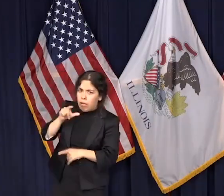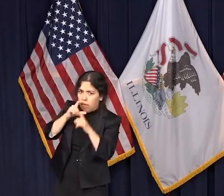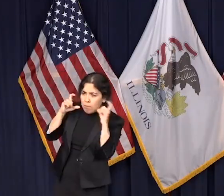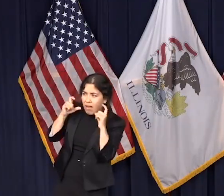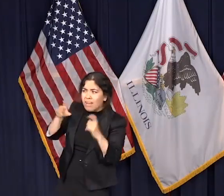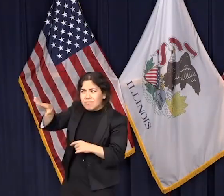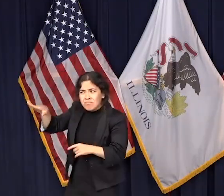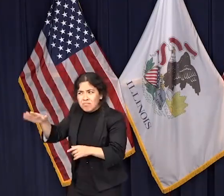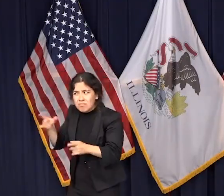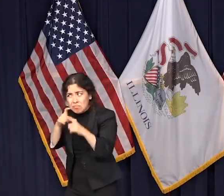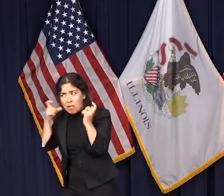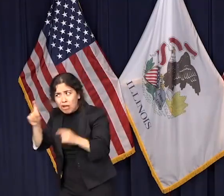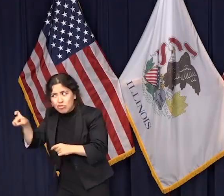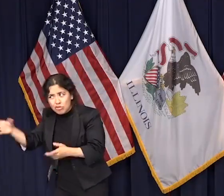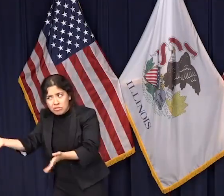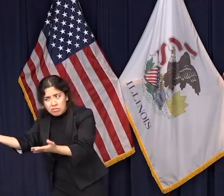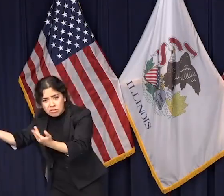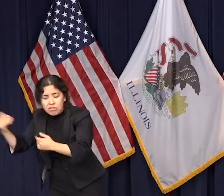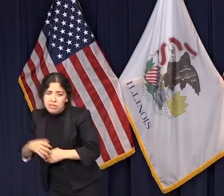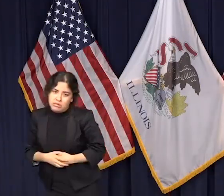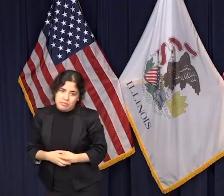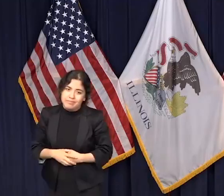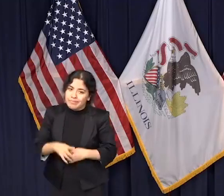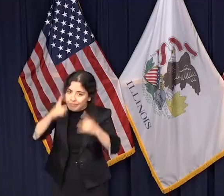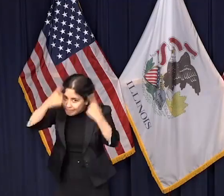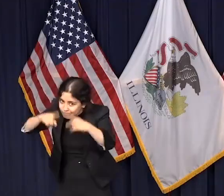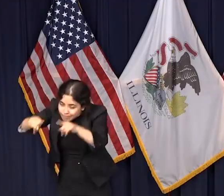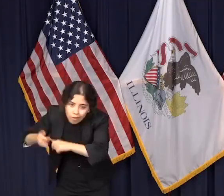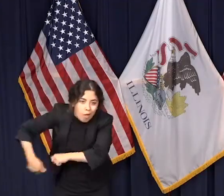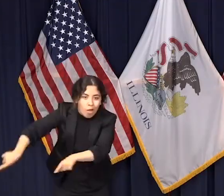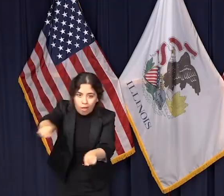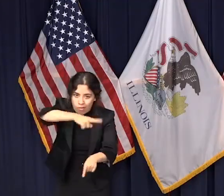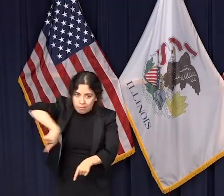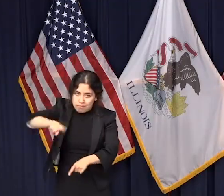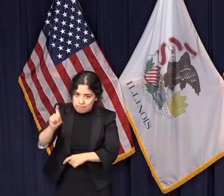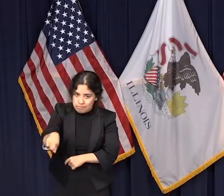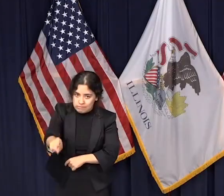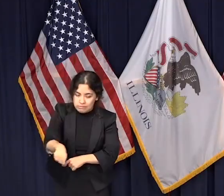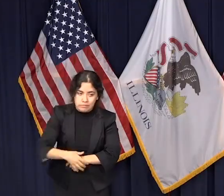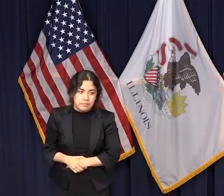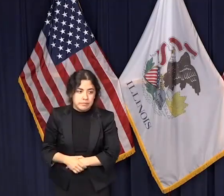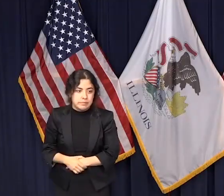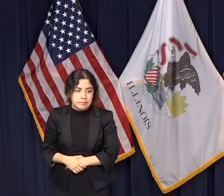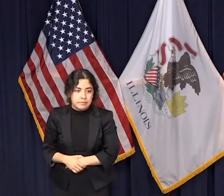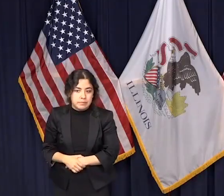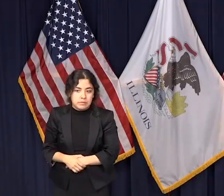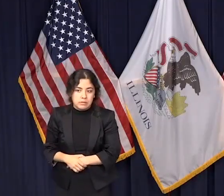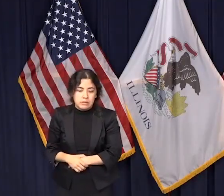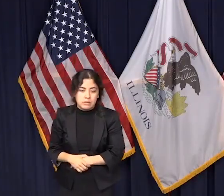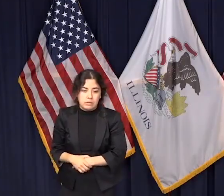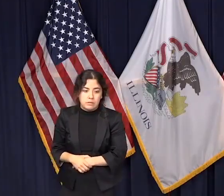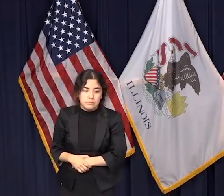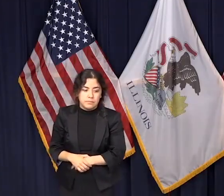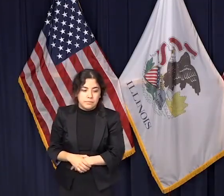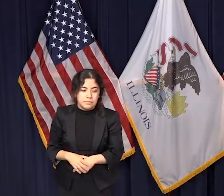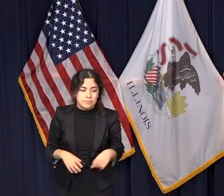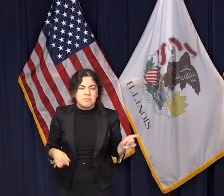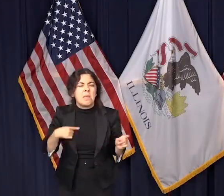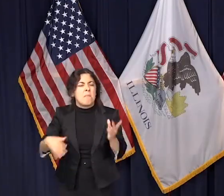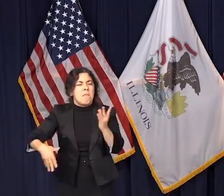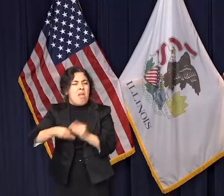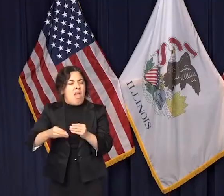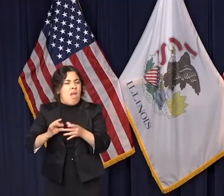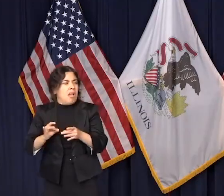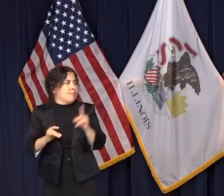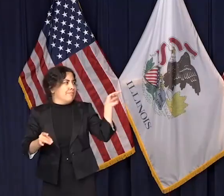need everybody to be on the same page for this. And if I may just add, sorry, to that, Dr. Zike hits it the